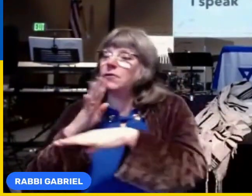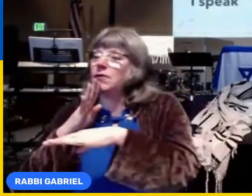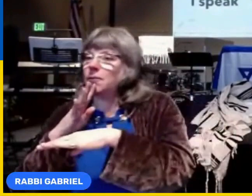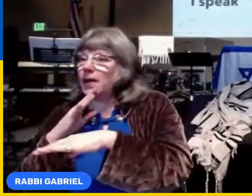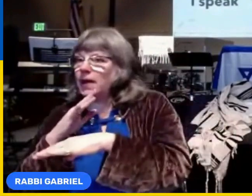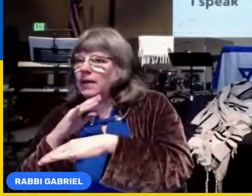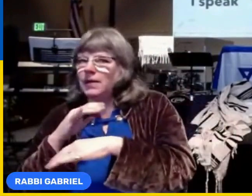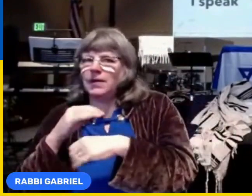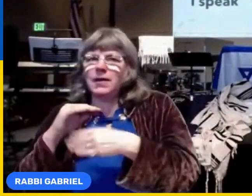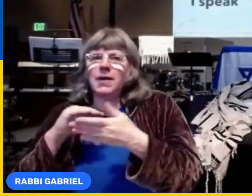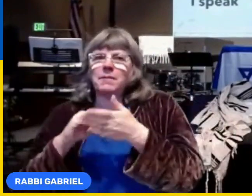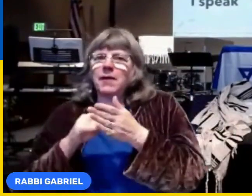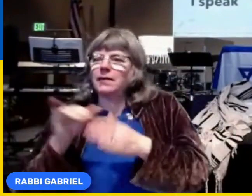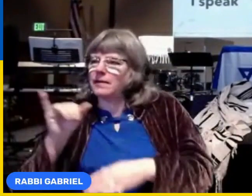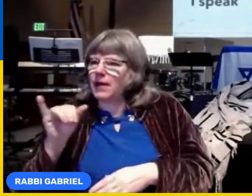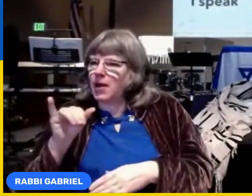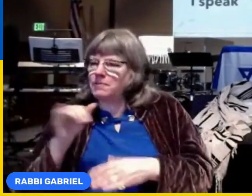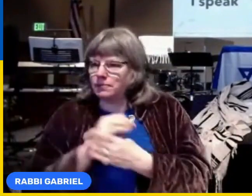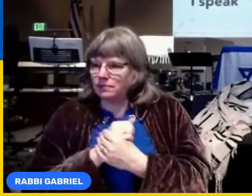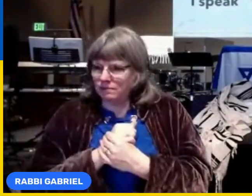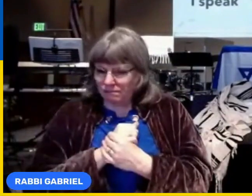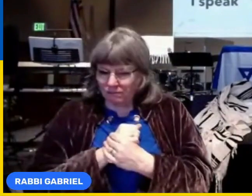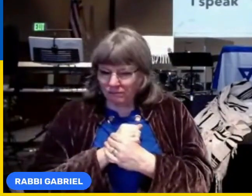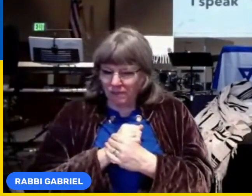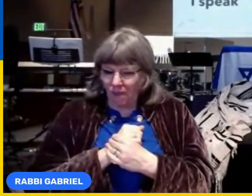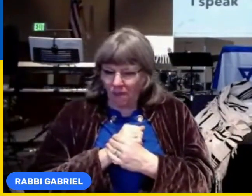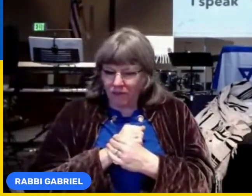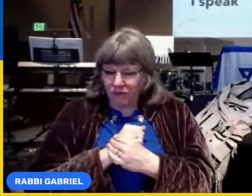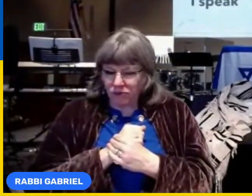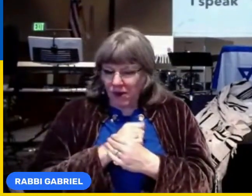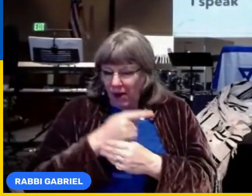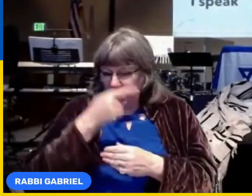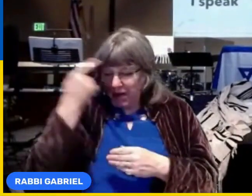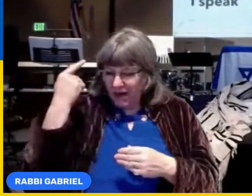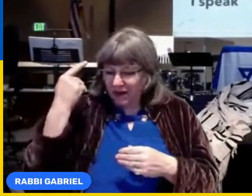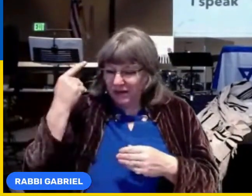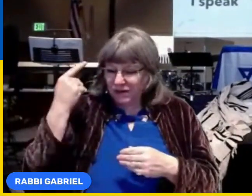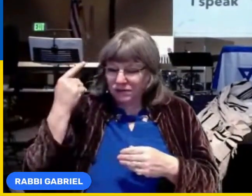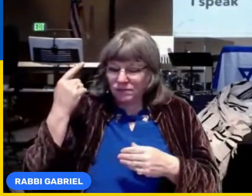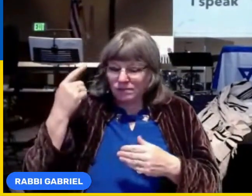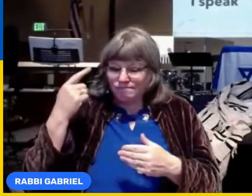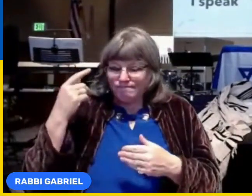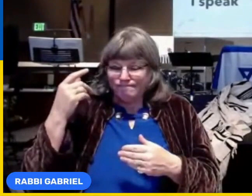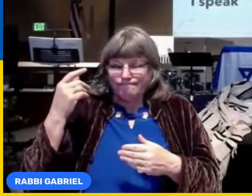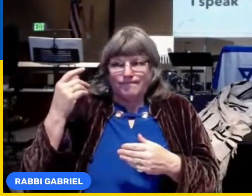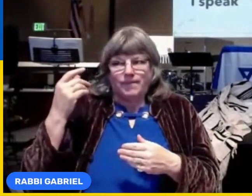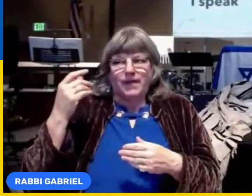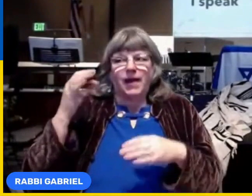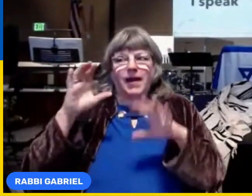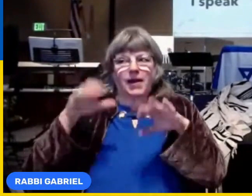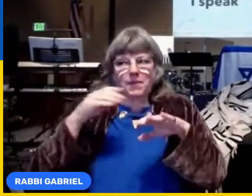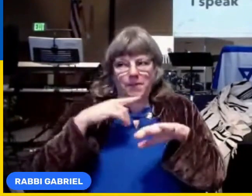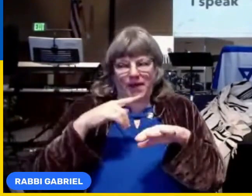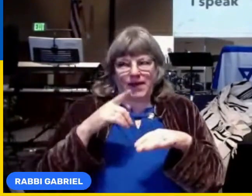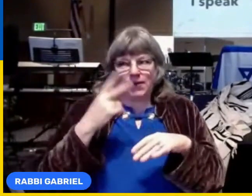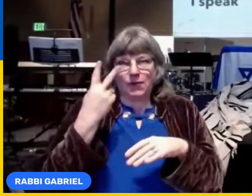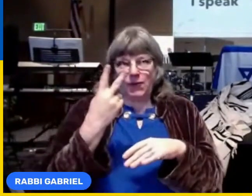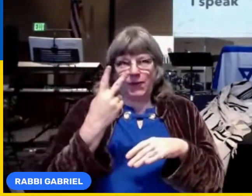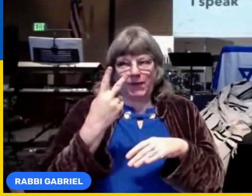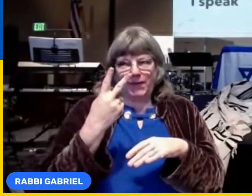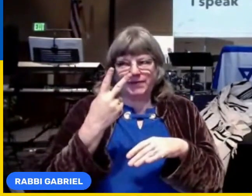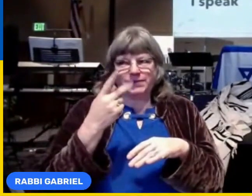Because in the desert, whether it is the desert of a troubled